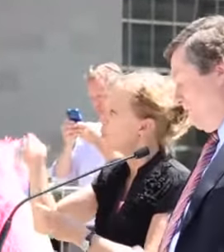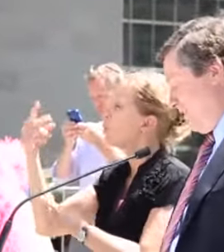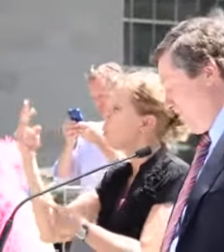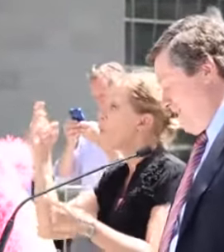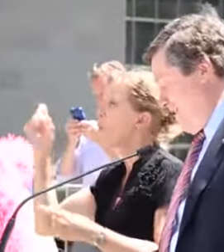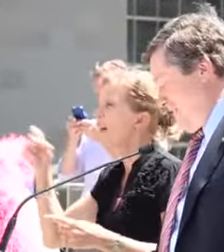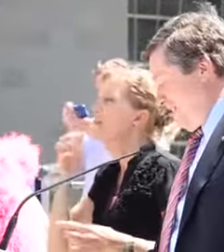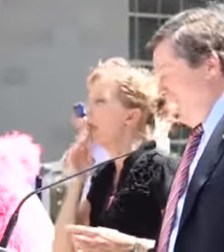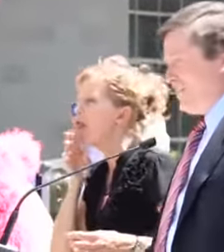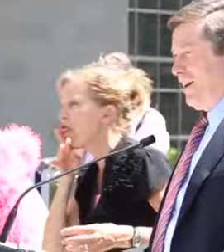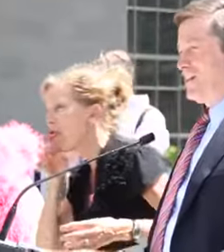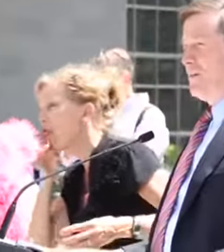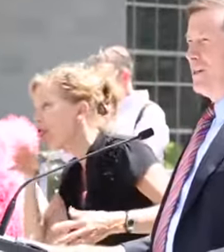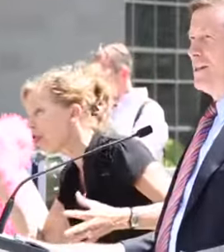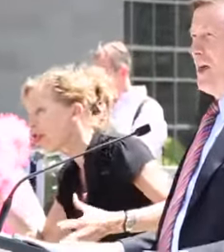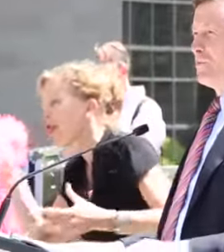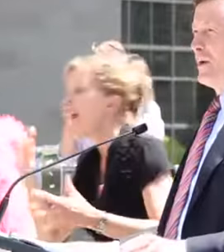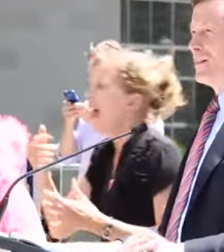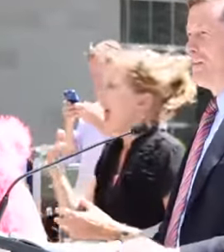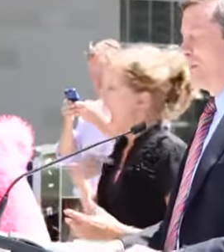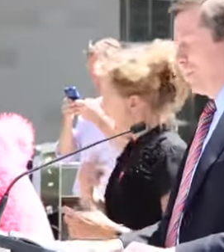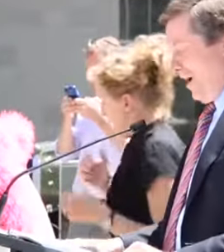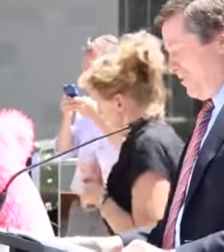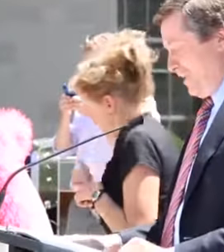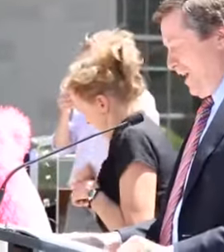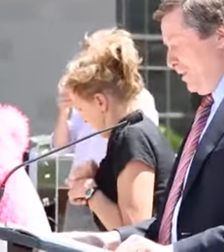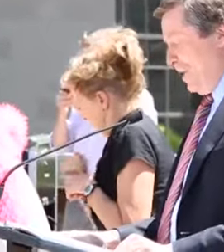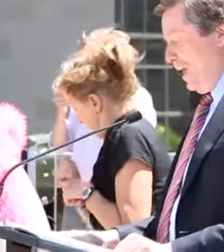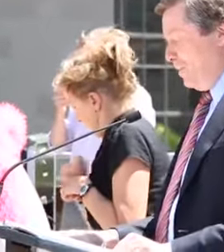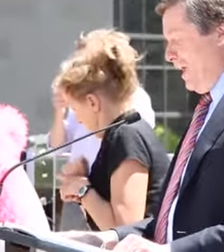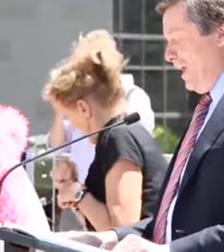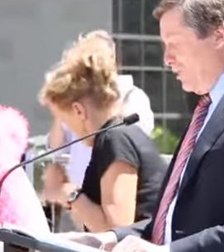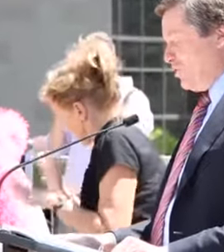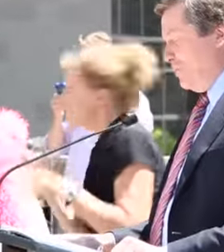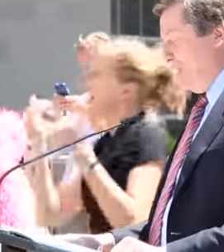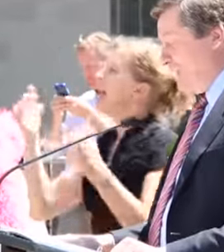LGBTQ2S. Oh my goodness. I did it 17 times to myself up in the office.